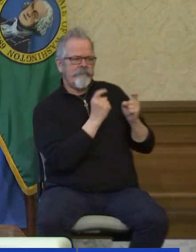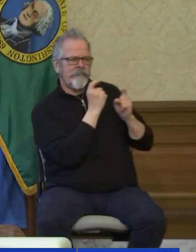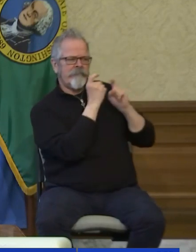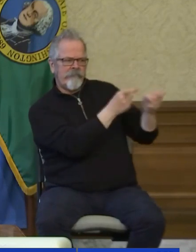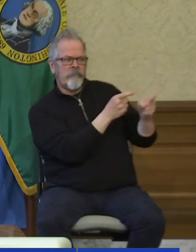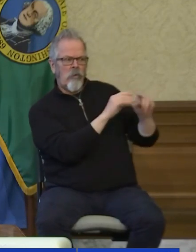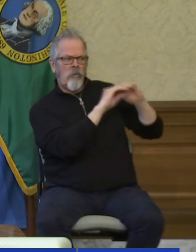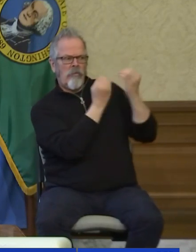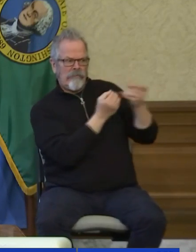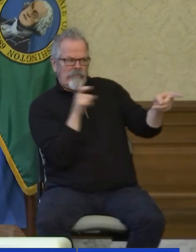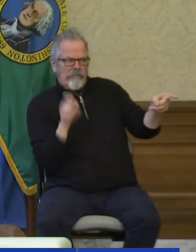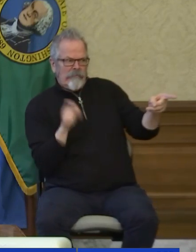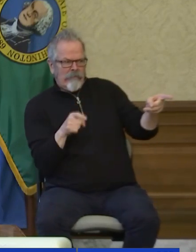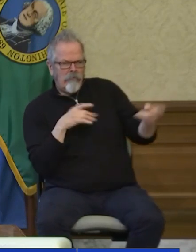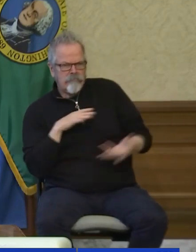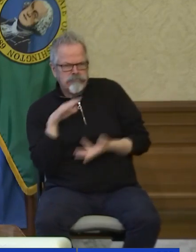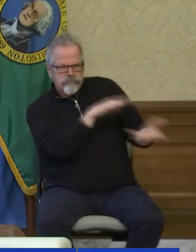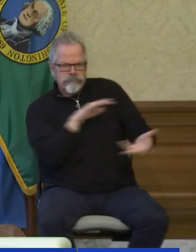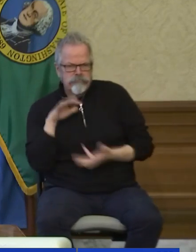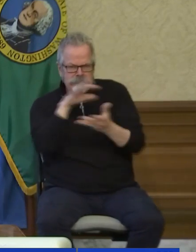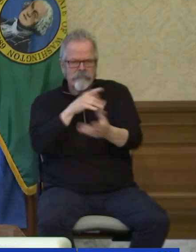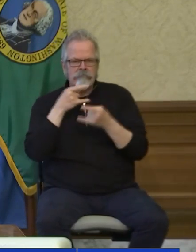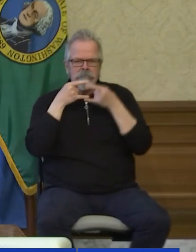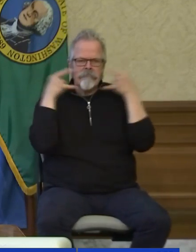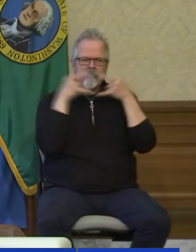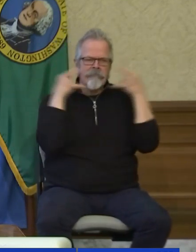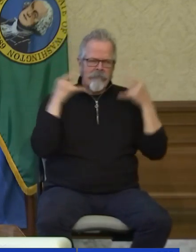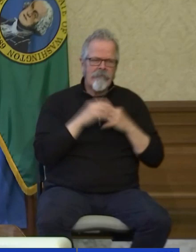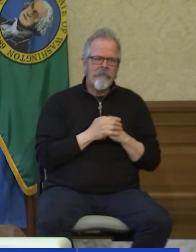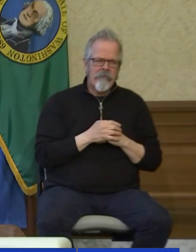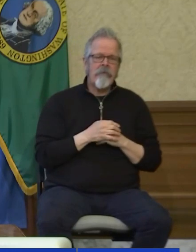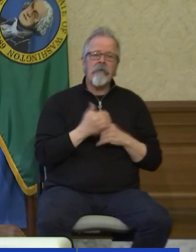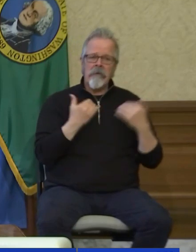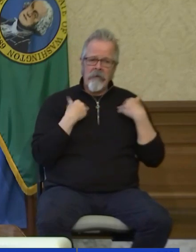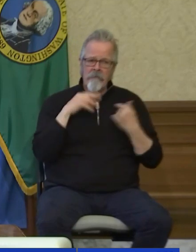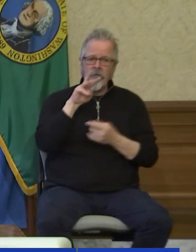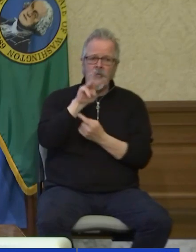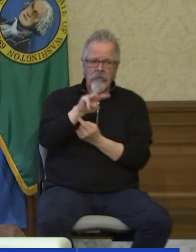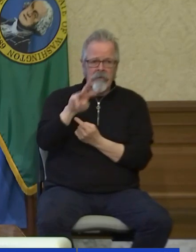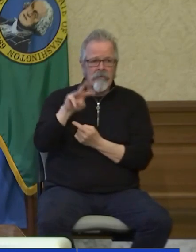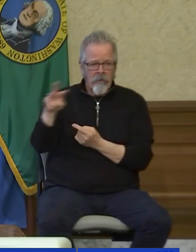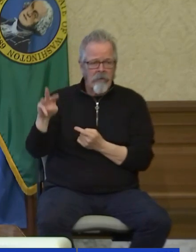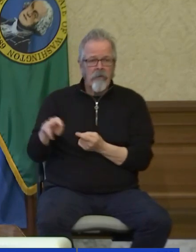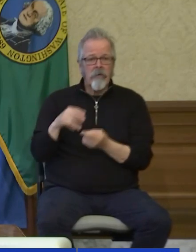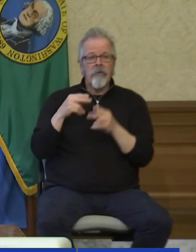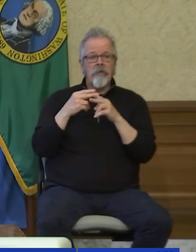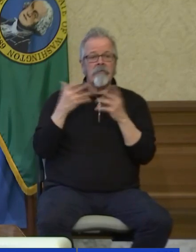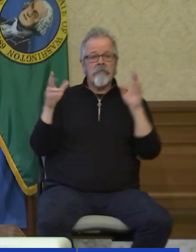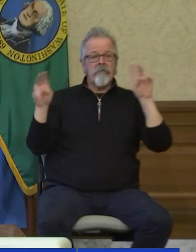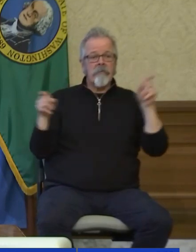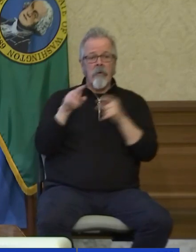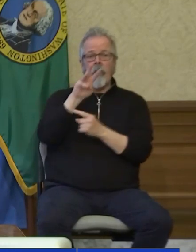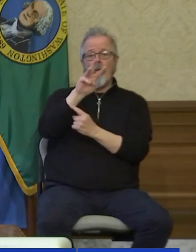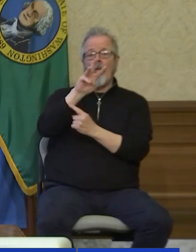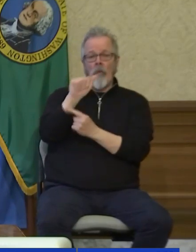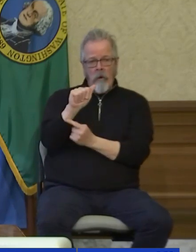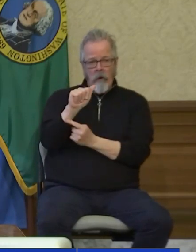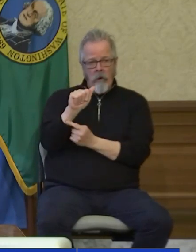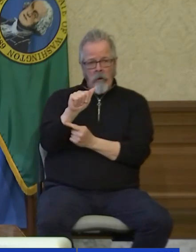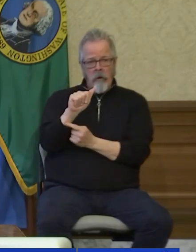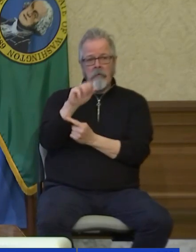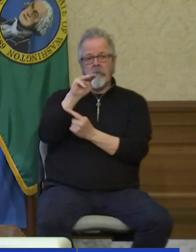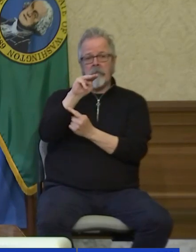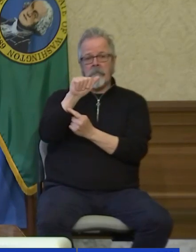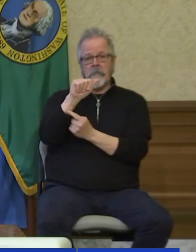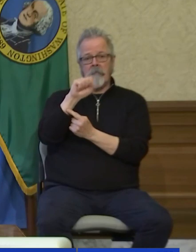organizations in need of cloth masks, please connect with the Lieutenant Governor, who's shown real leadership in this regard.